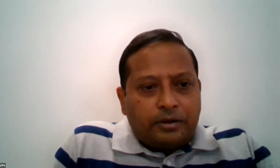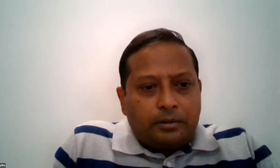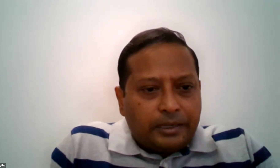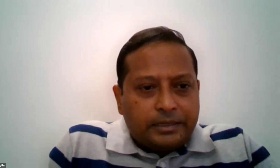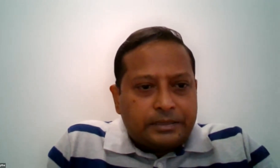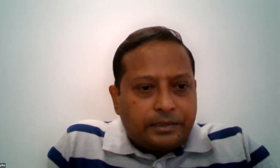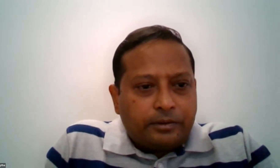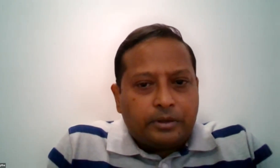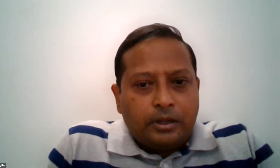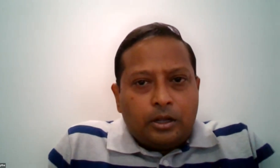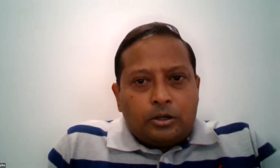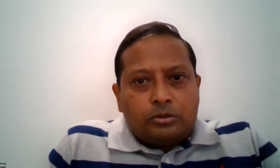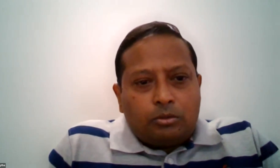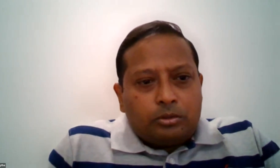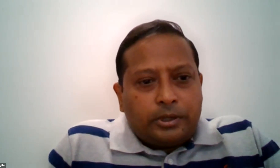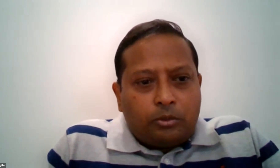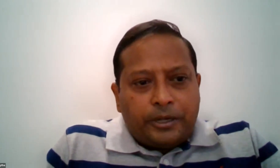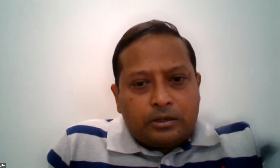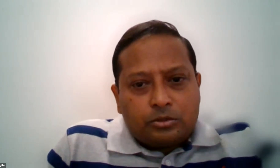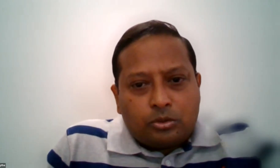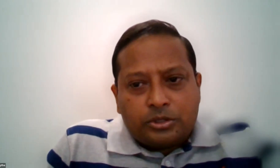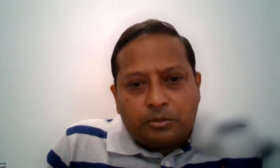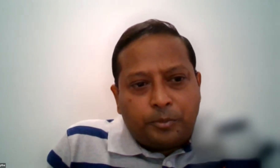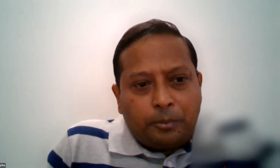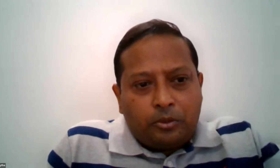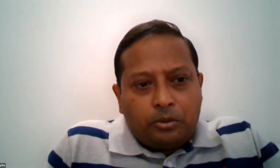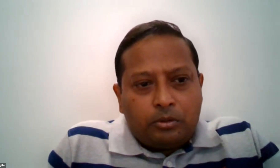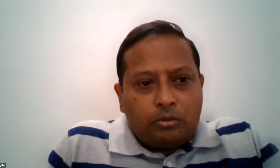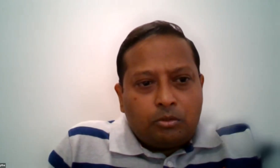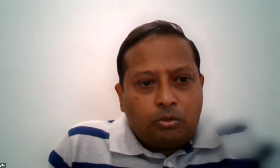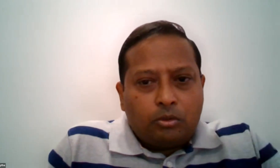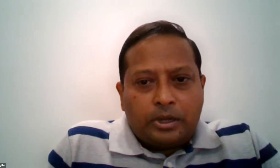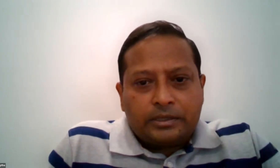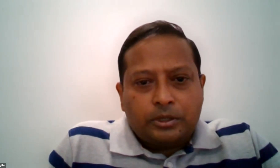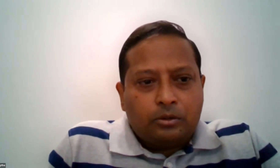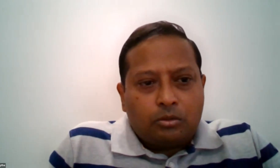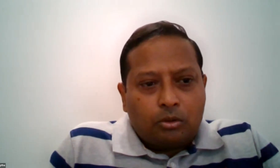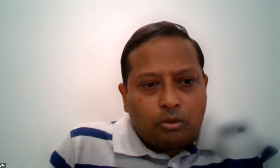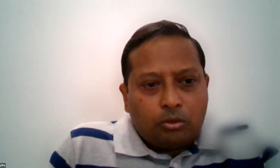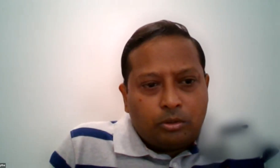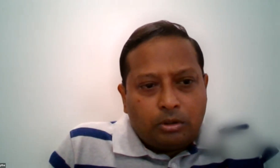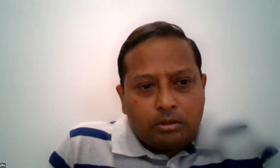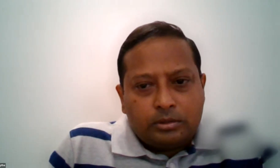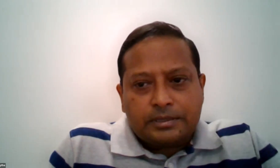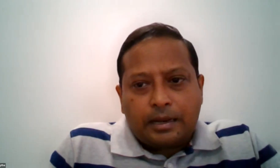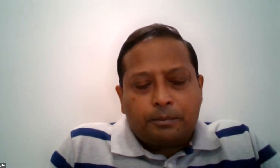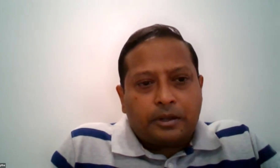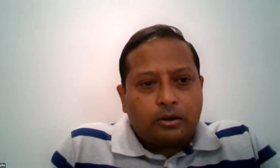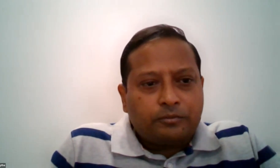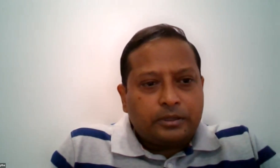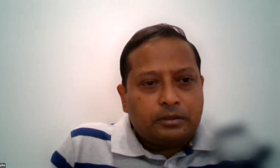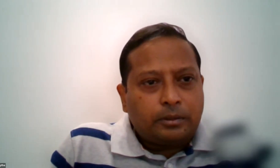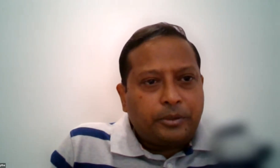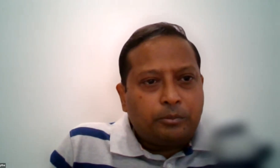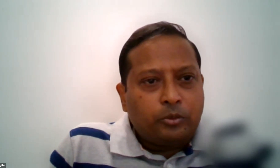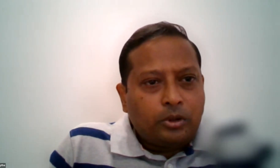state level, multi-state level. So there could be a consortium of people who could actually co-own this app